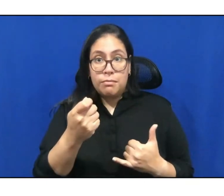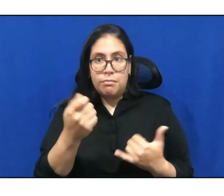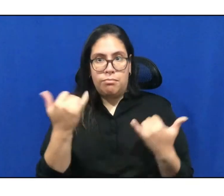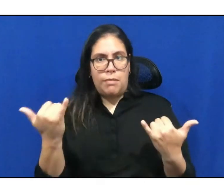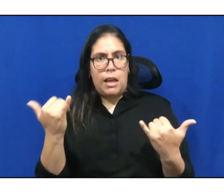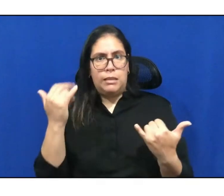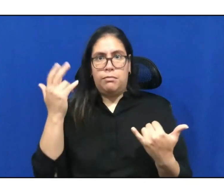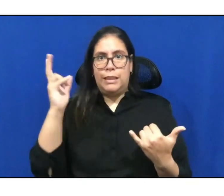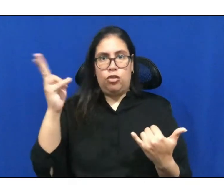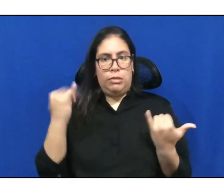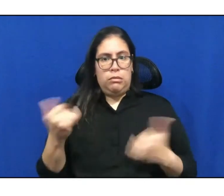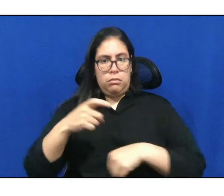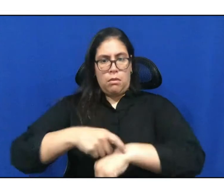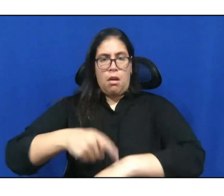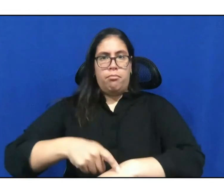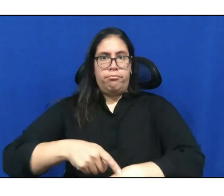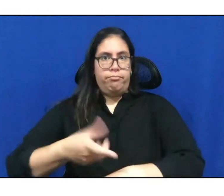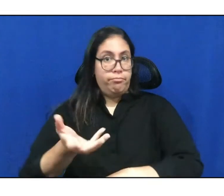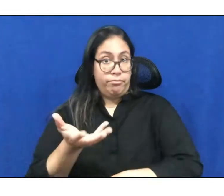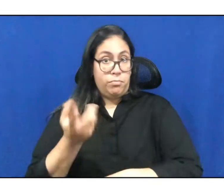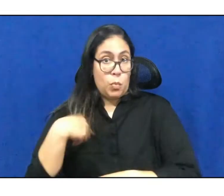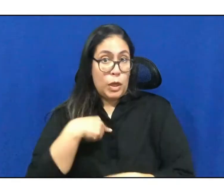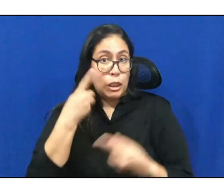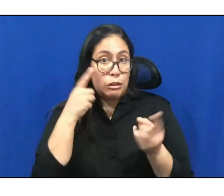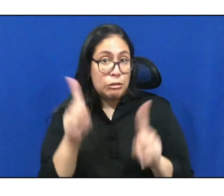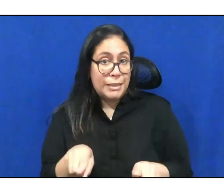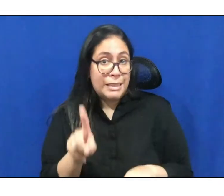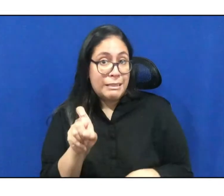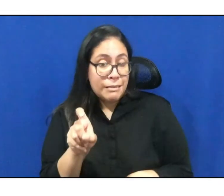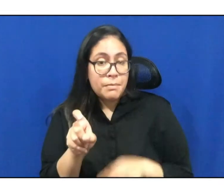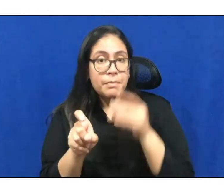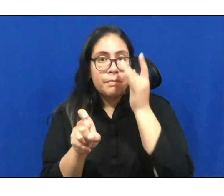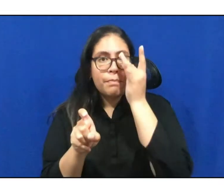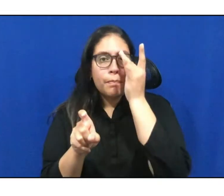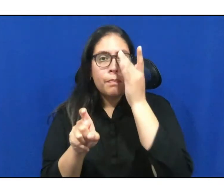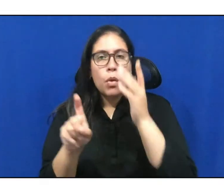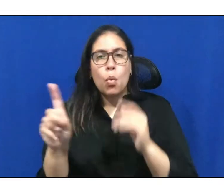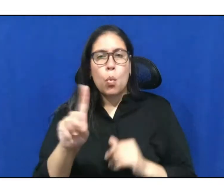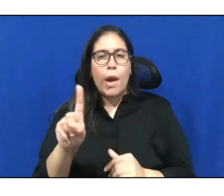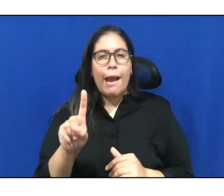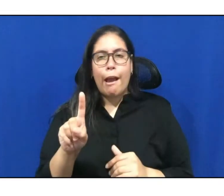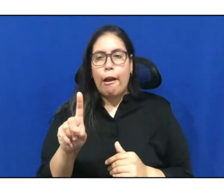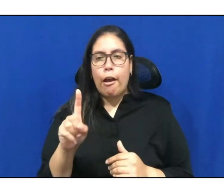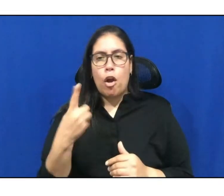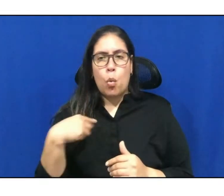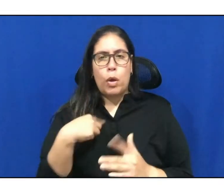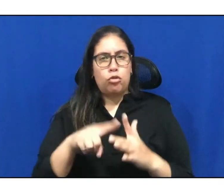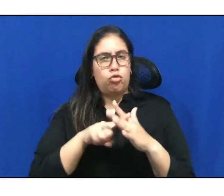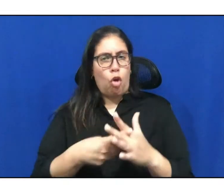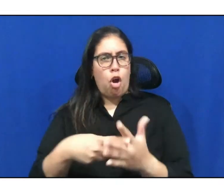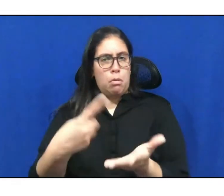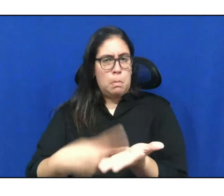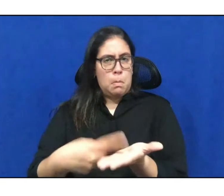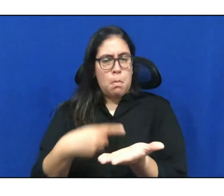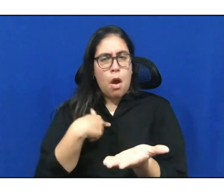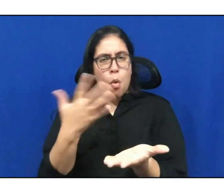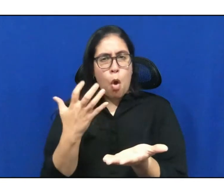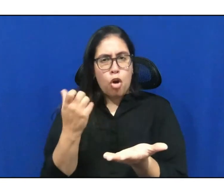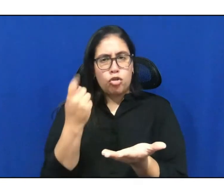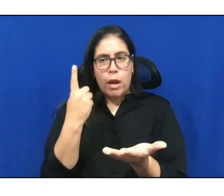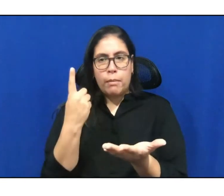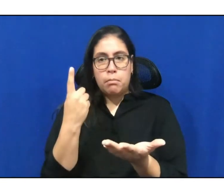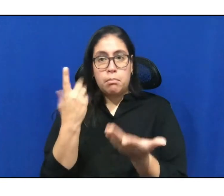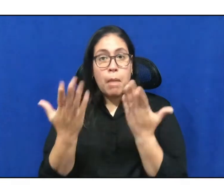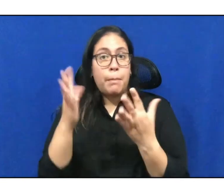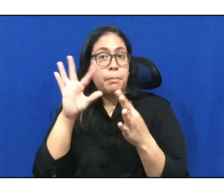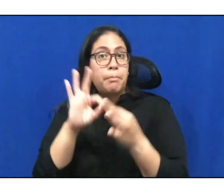our history, and I don't know quite where to start it. I think we wouldn't only want to understand it presidentially, but